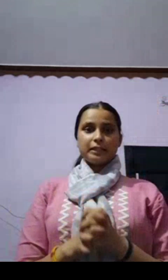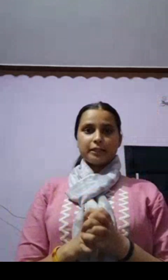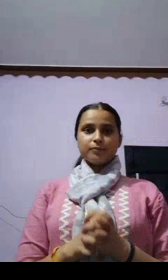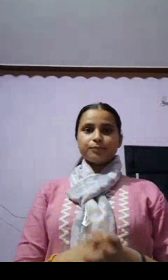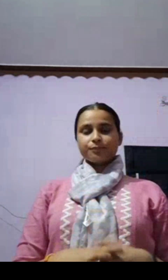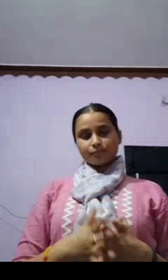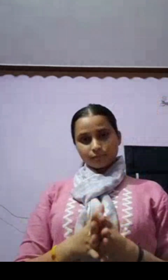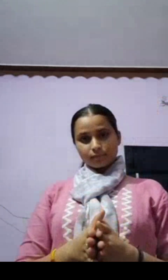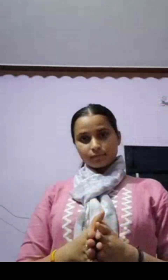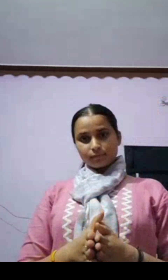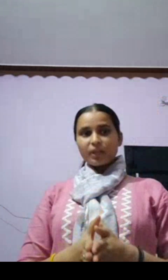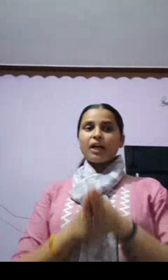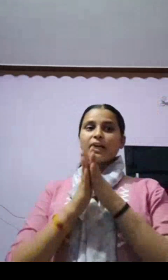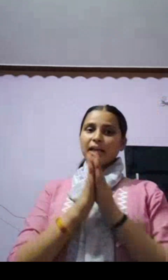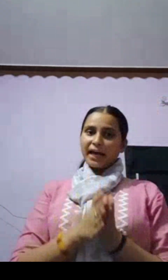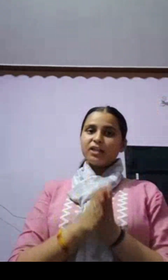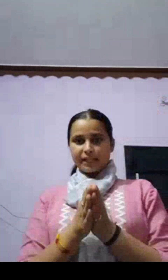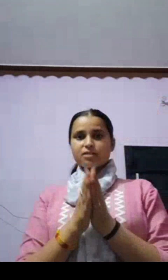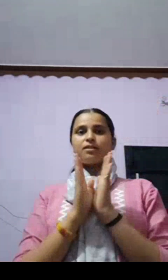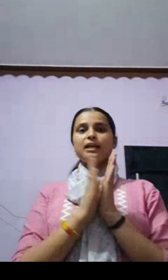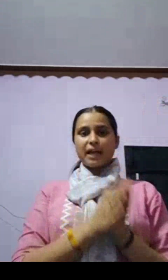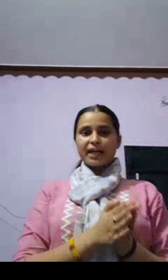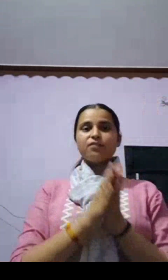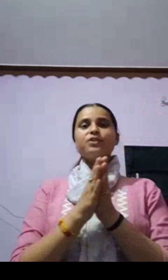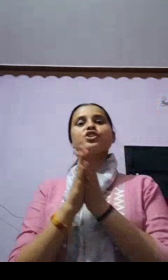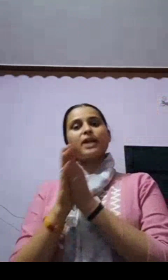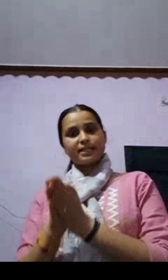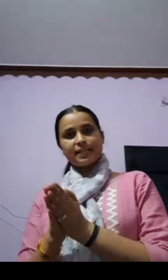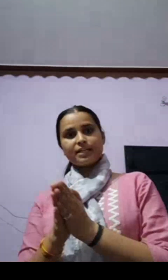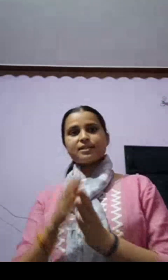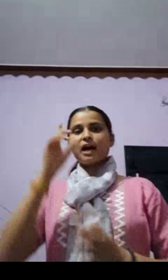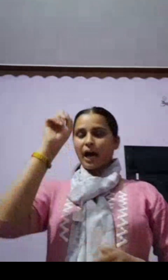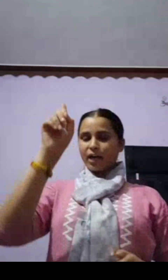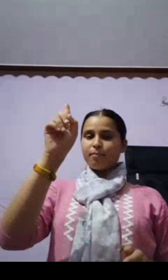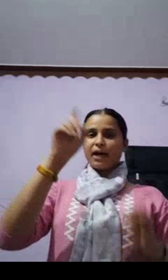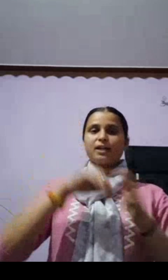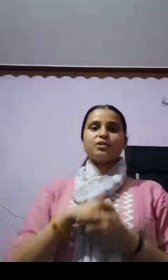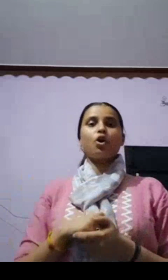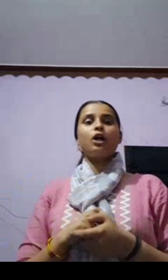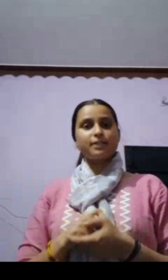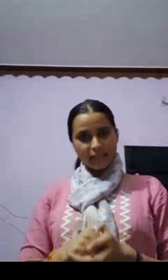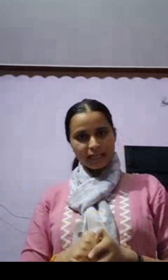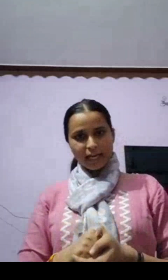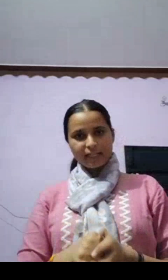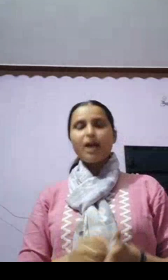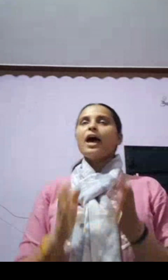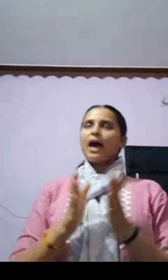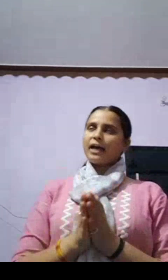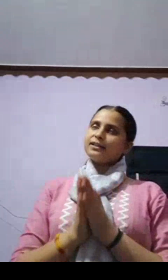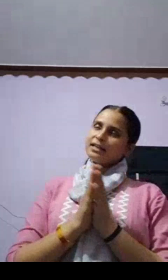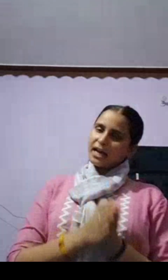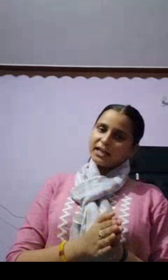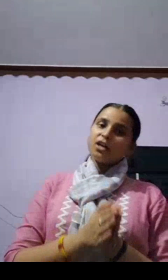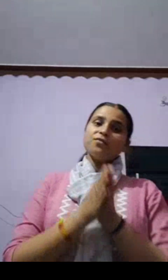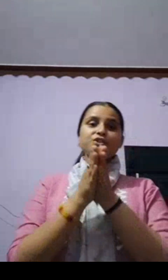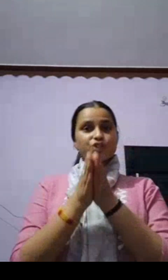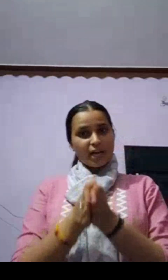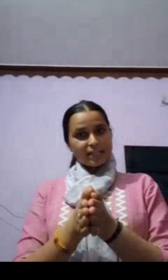The line which dissects the I band is called Z line, and the line which